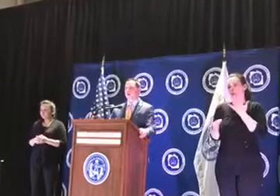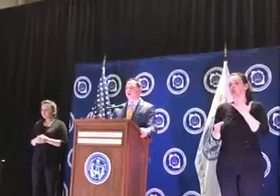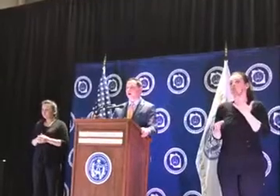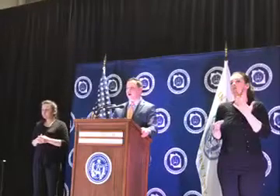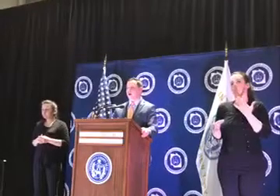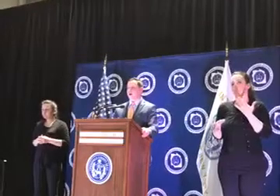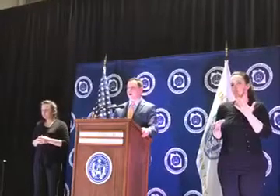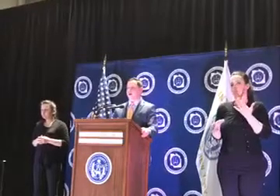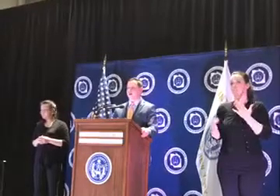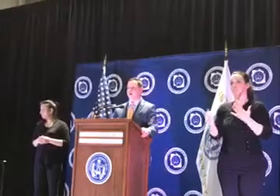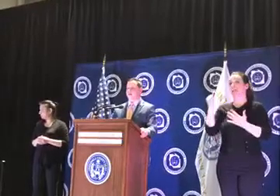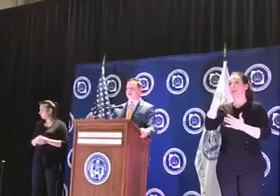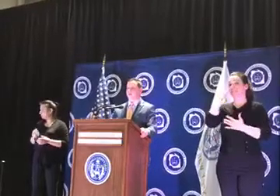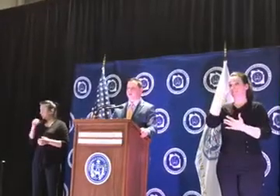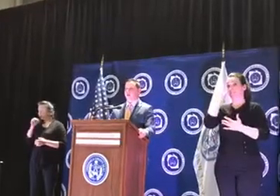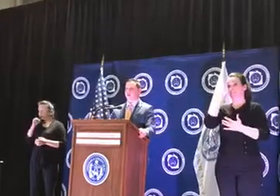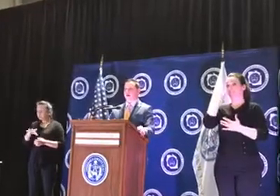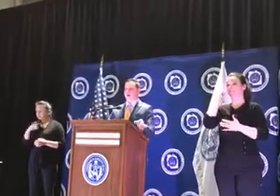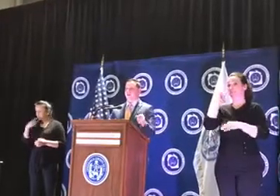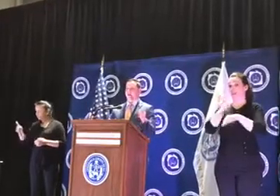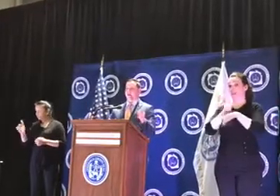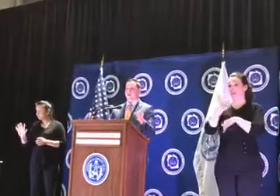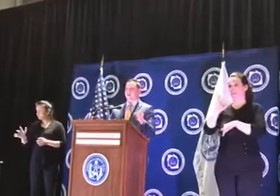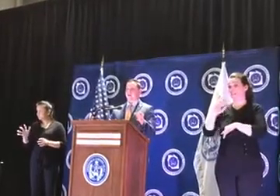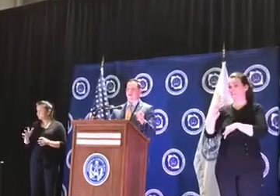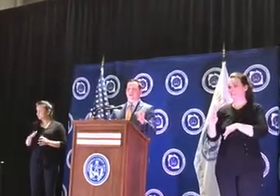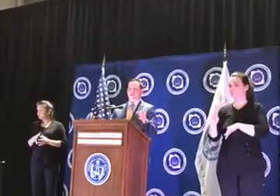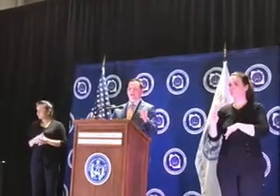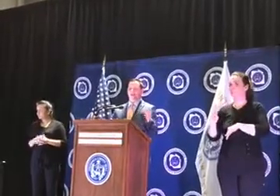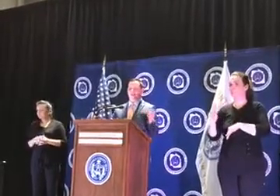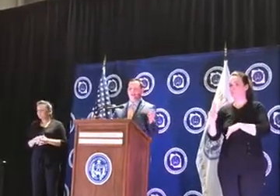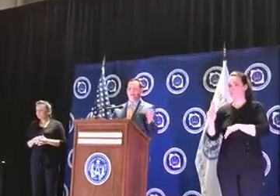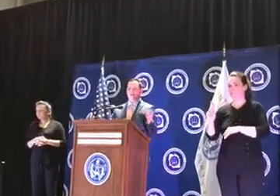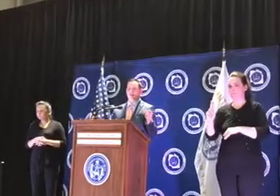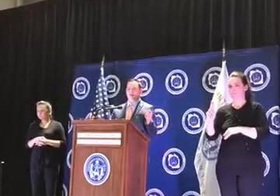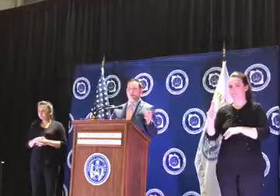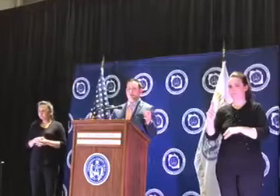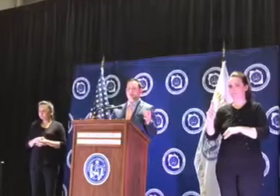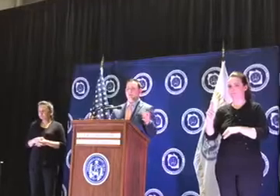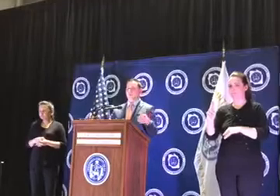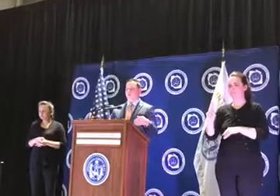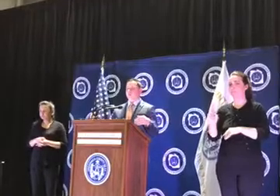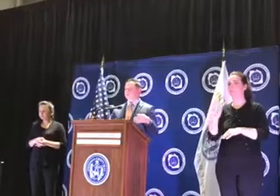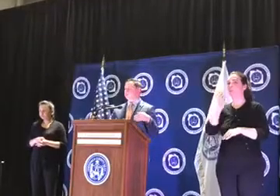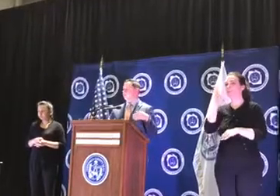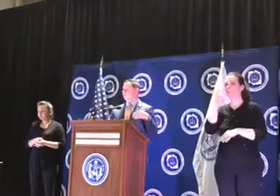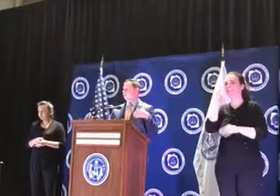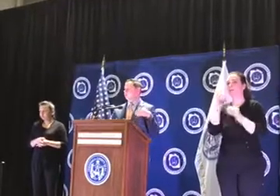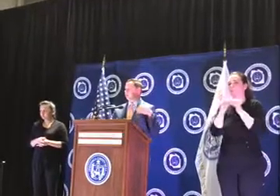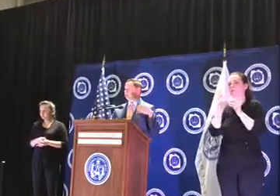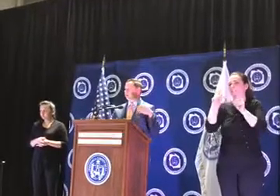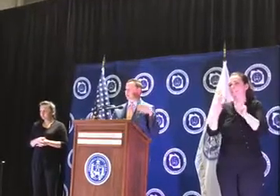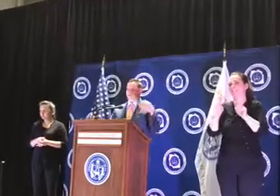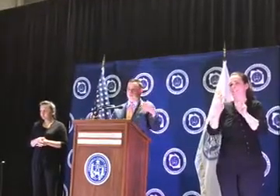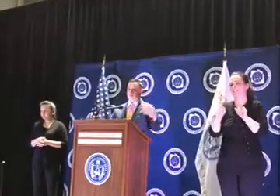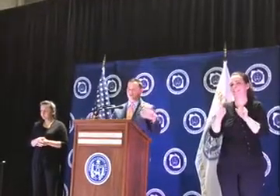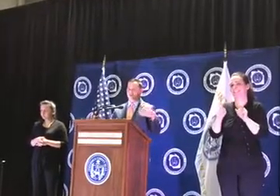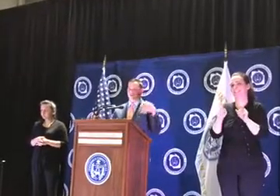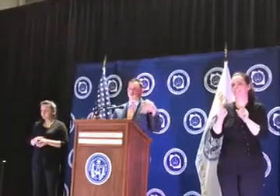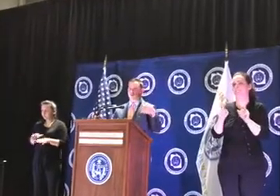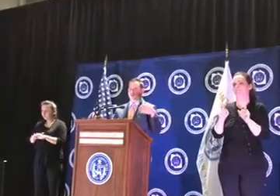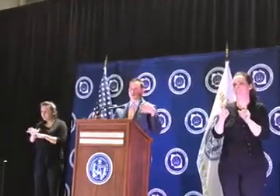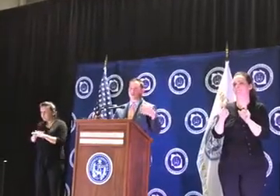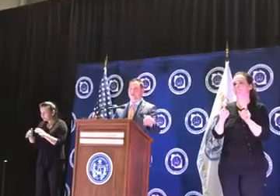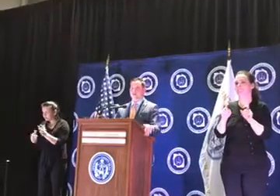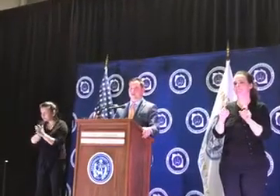one. And I think when you look at additional testing, essentially the Syracuse Community Health Center has turned